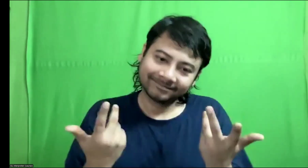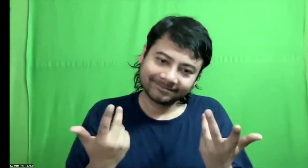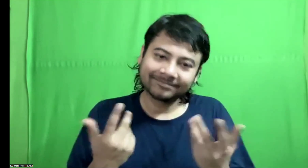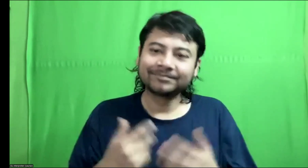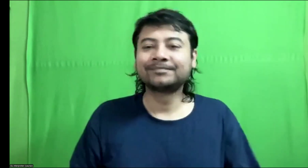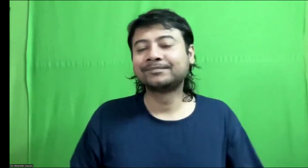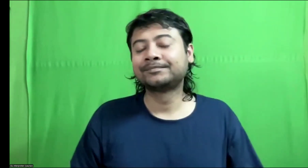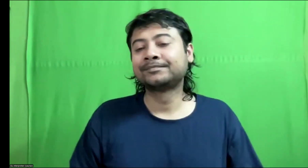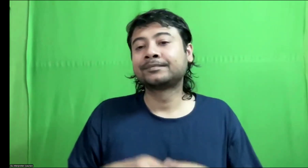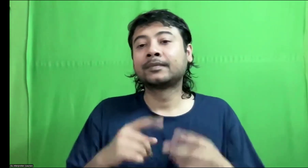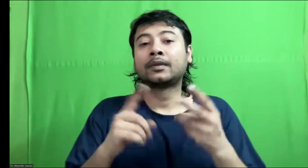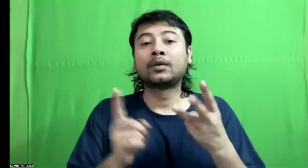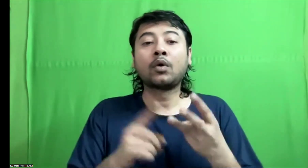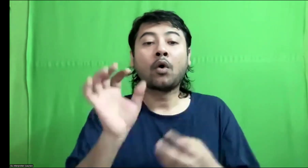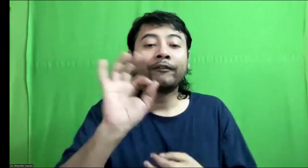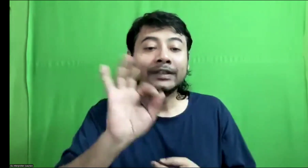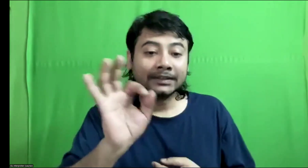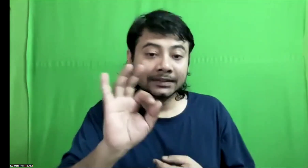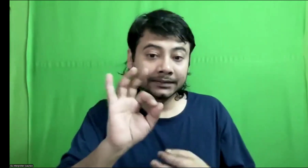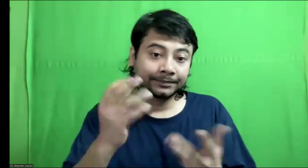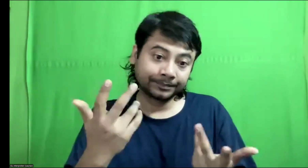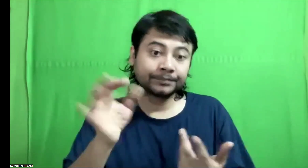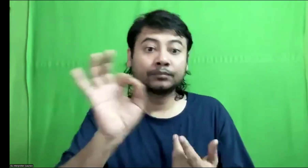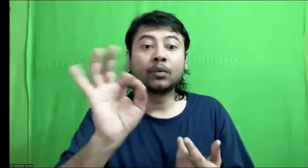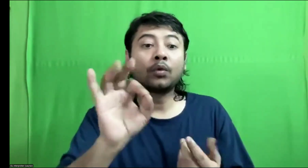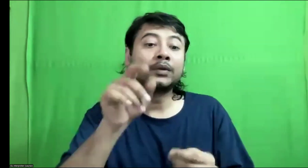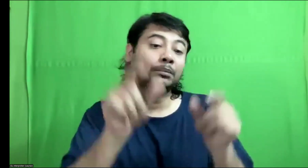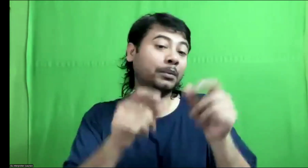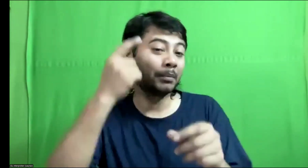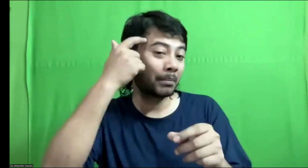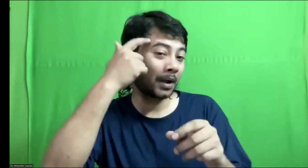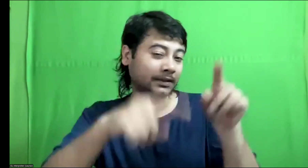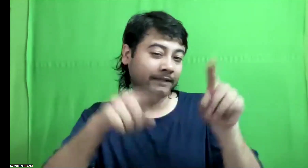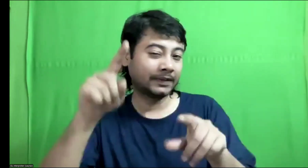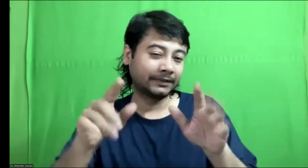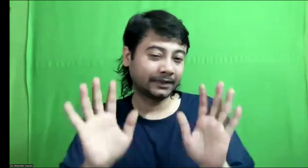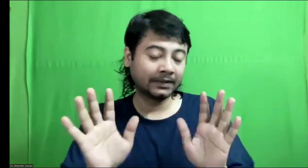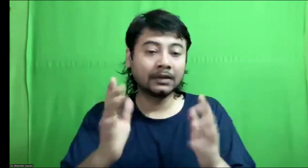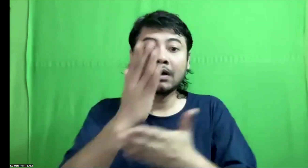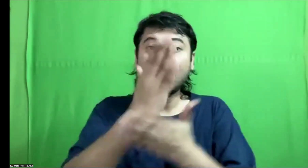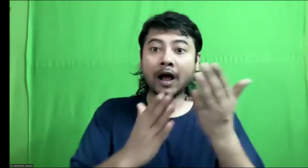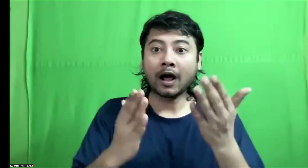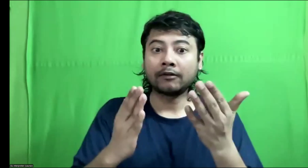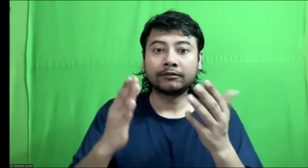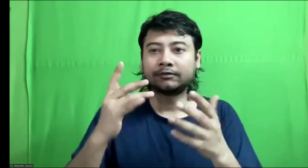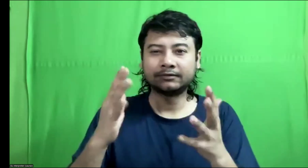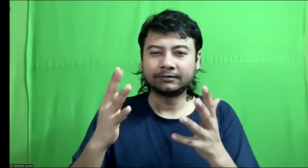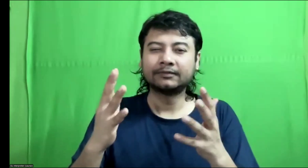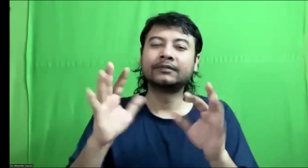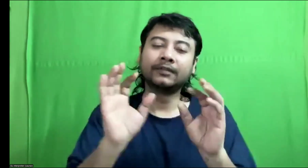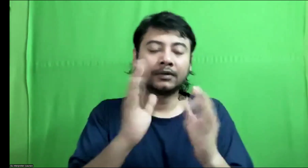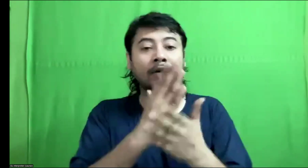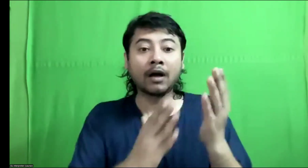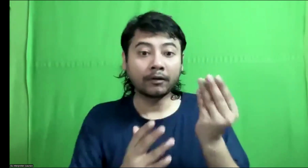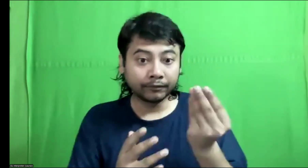they understand that yes, it's a good thing to do, then you can tell your staff, you can invite your boss, you can invite your